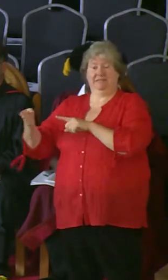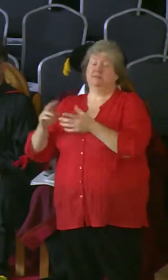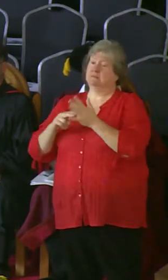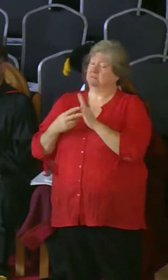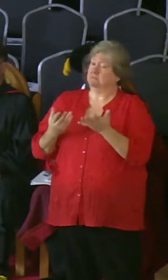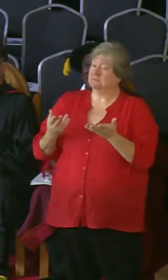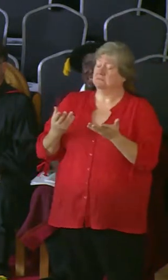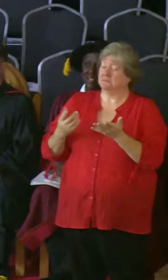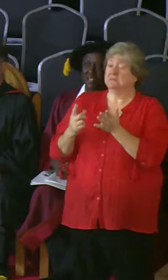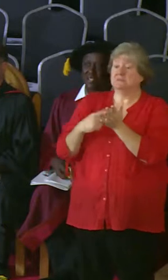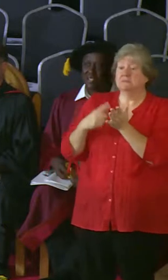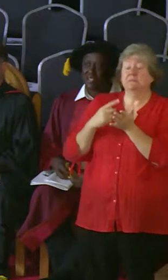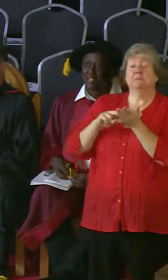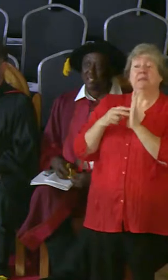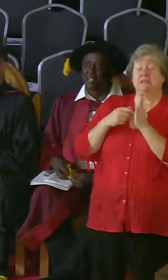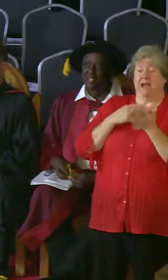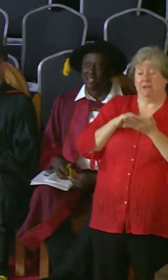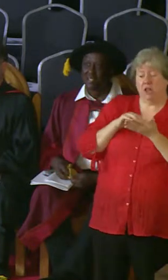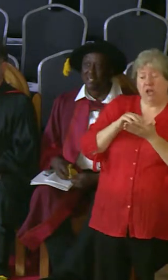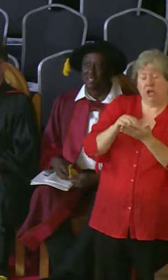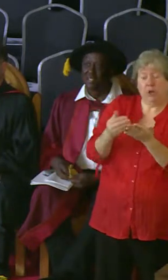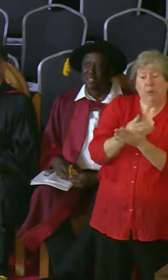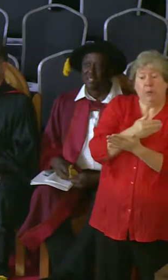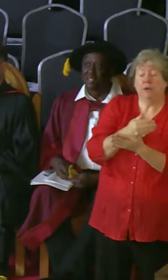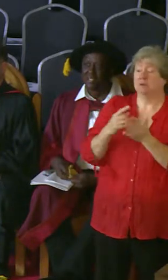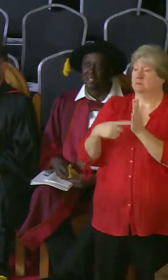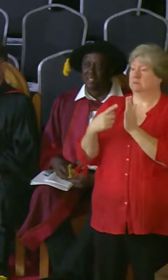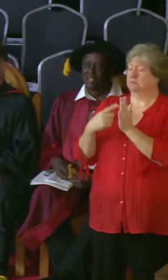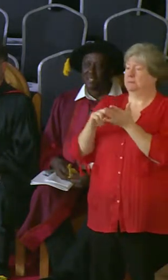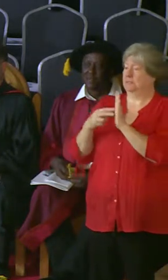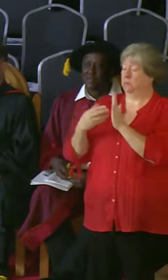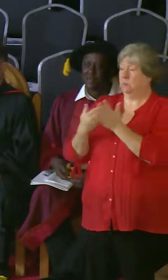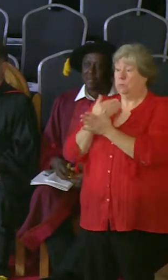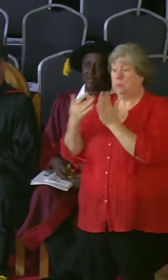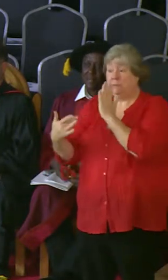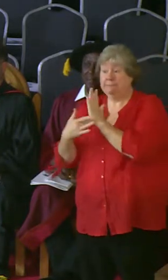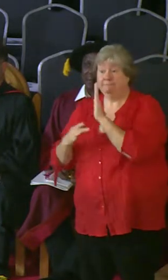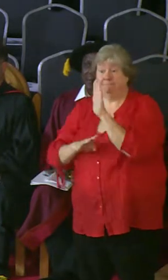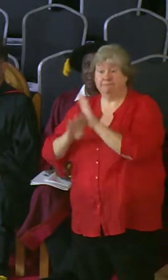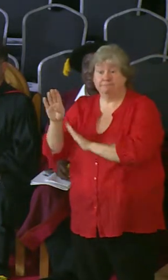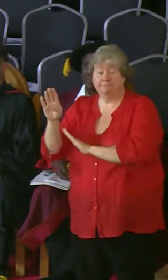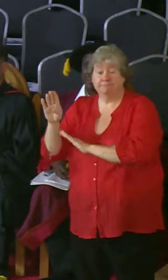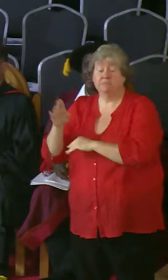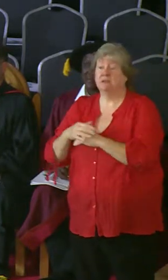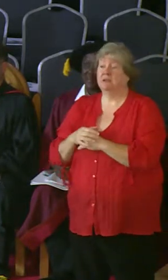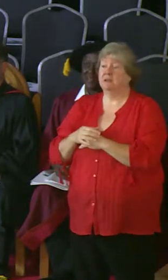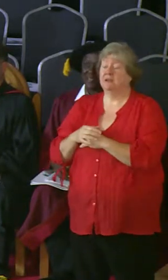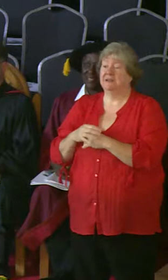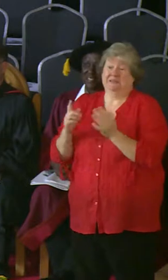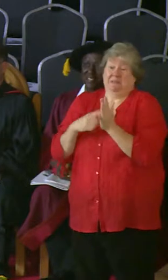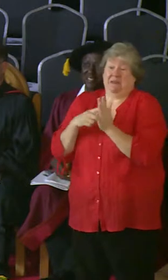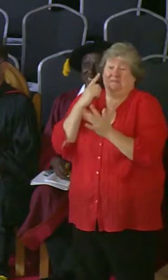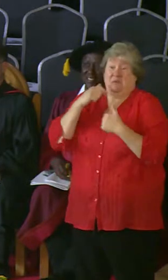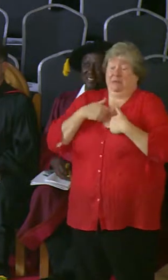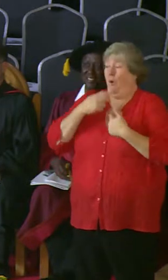Sometimes this results in new knowledge, sometimes it results in new technologies, sometimes it's just a